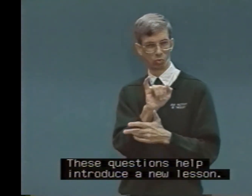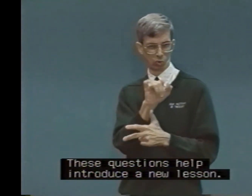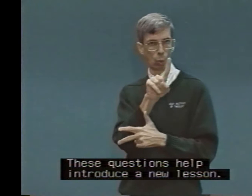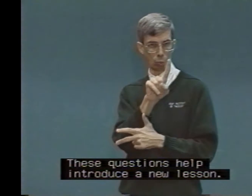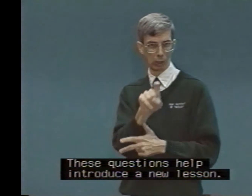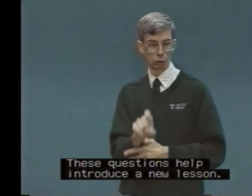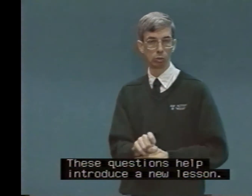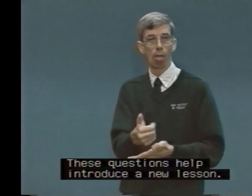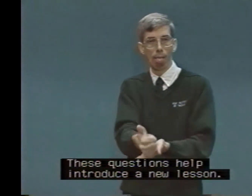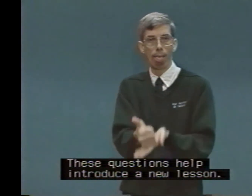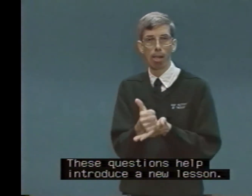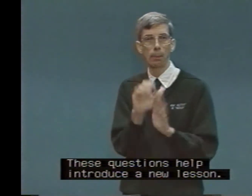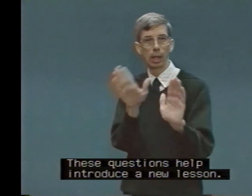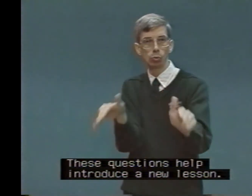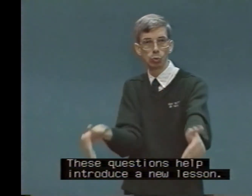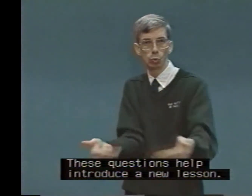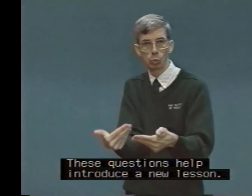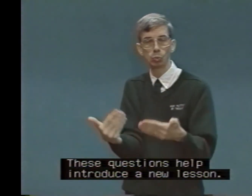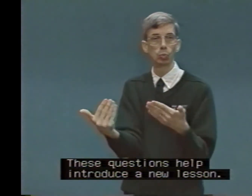These questions help introduce a new lesson.